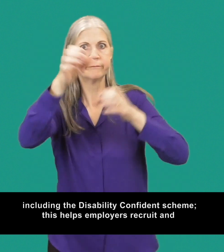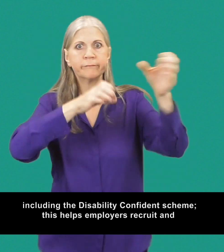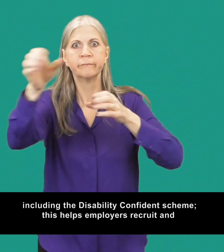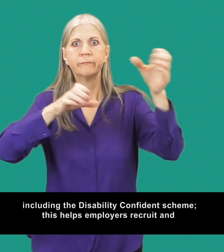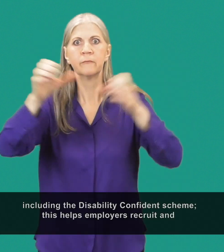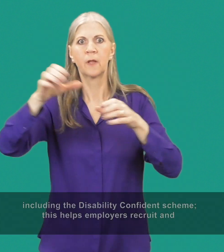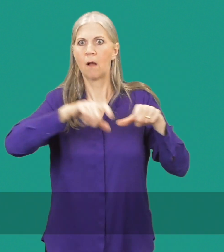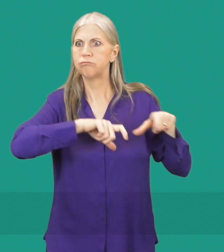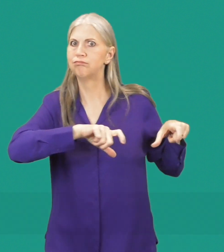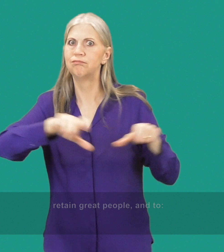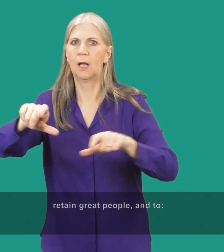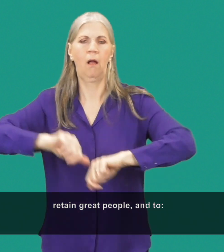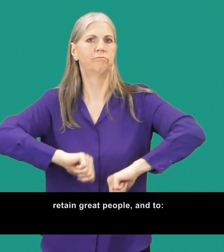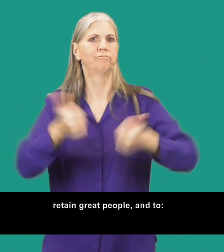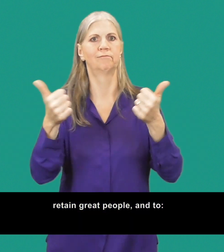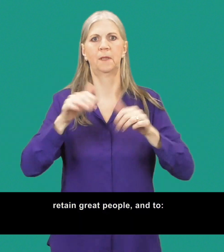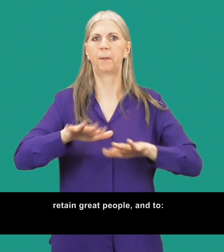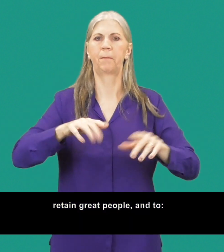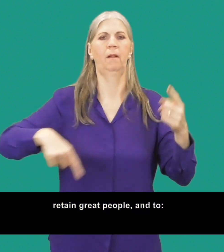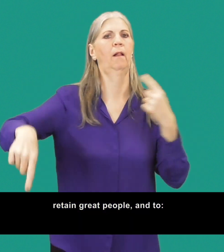people, and to